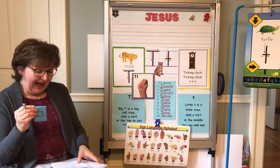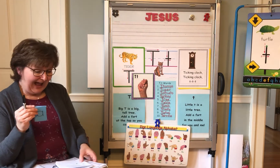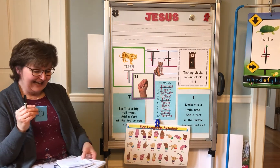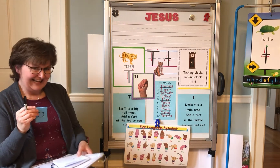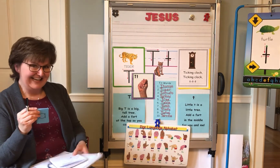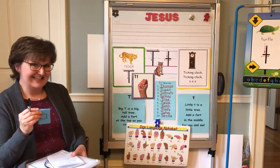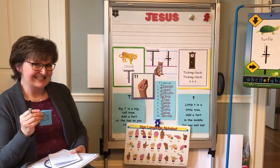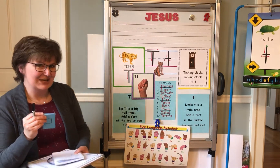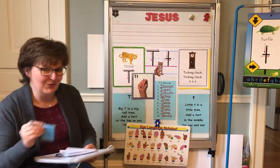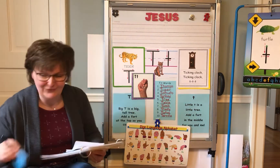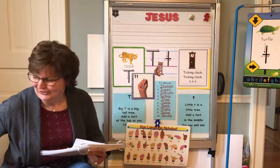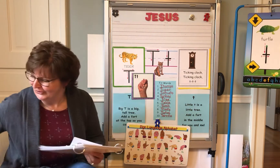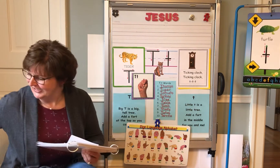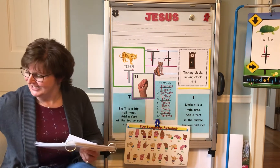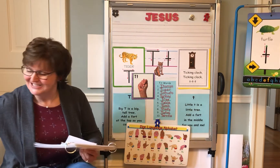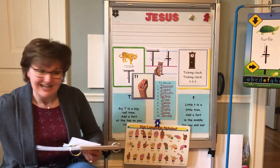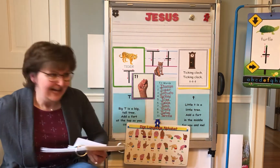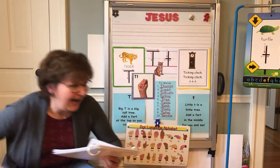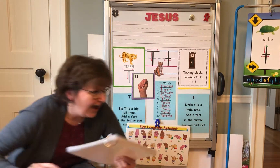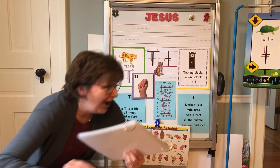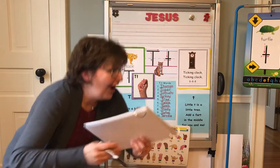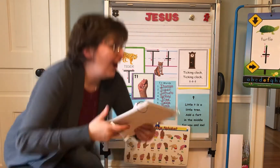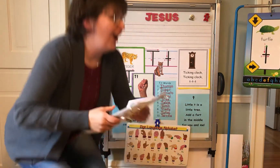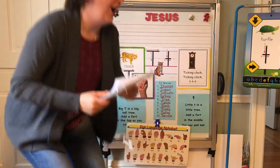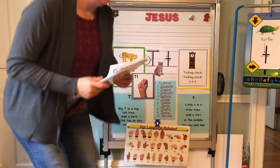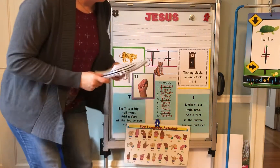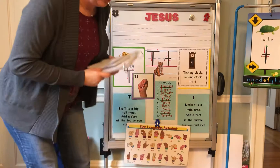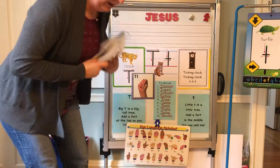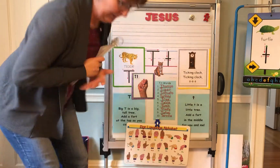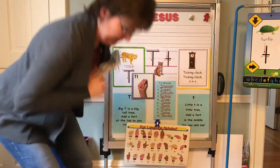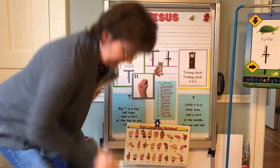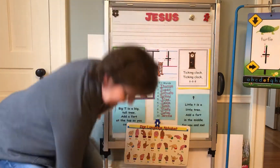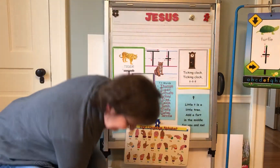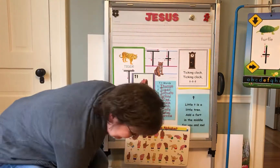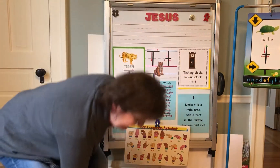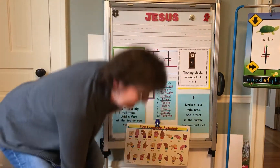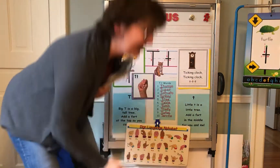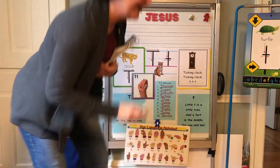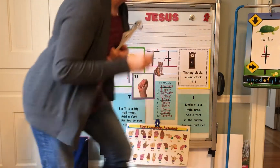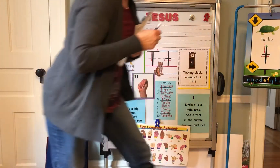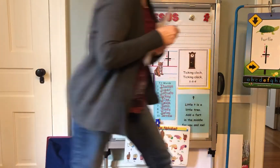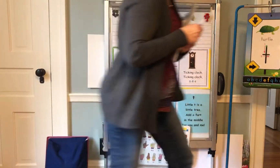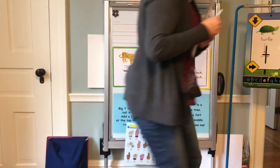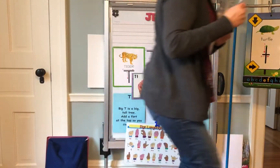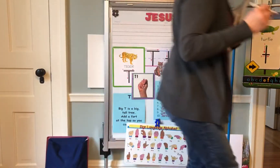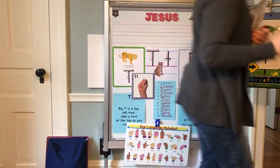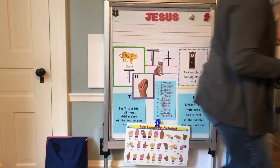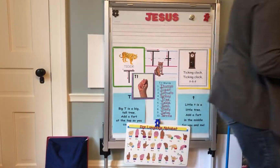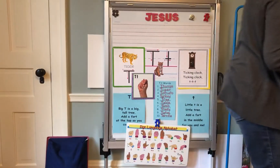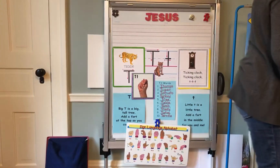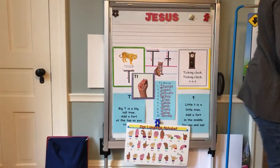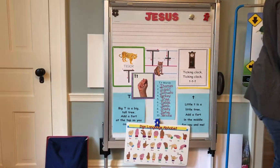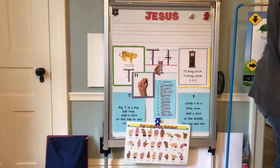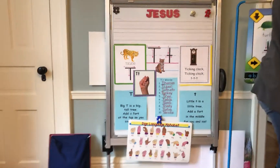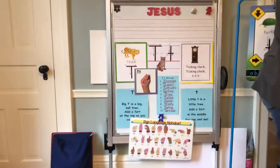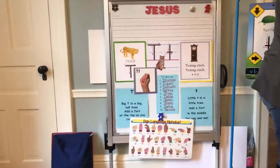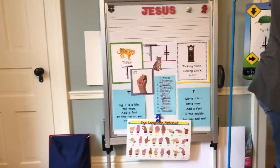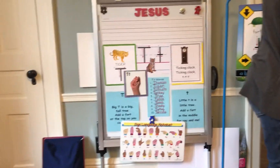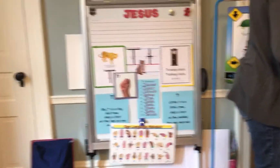I'd like us to come over and look at our letter cards right over here. Let's see if we